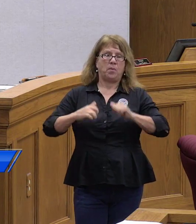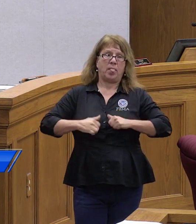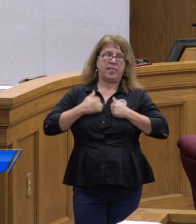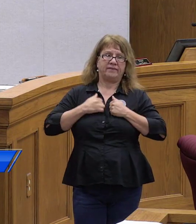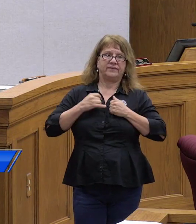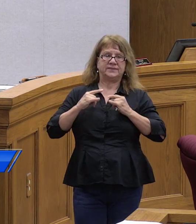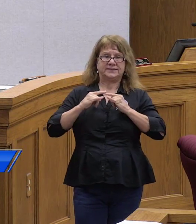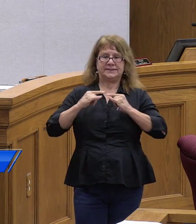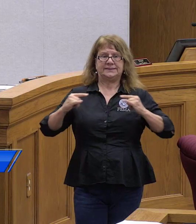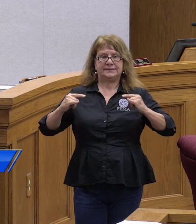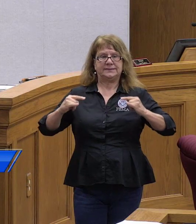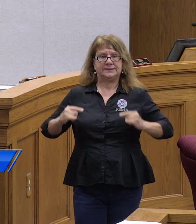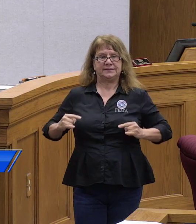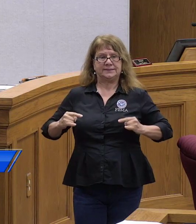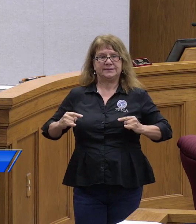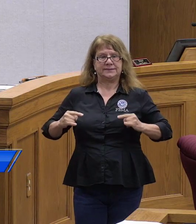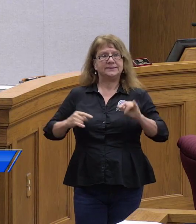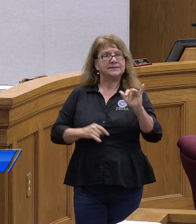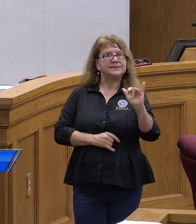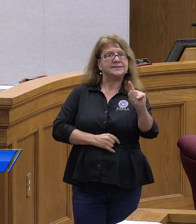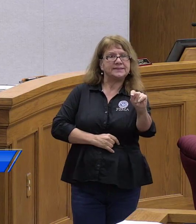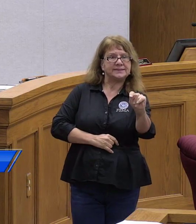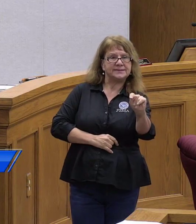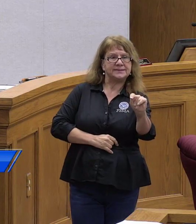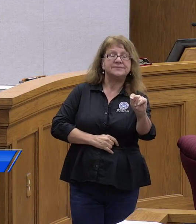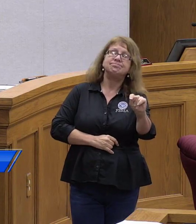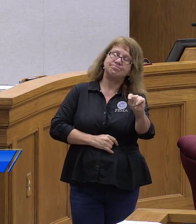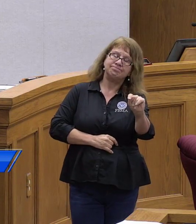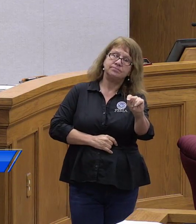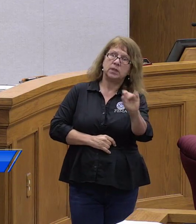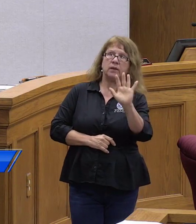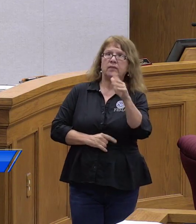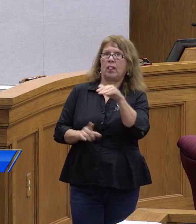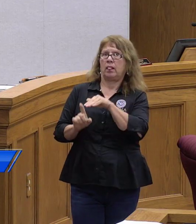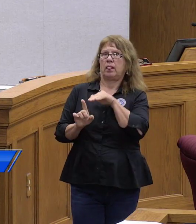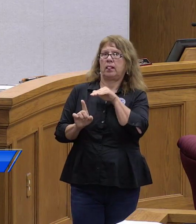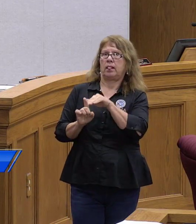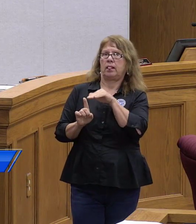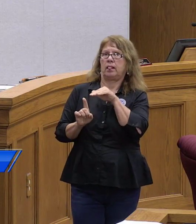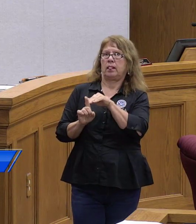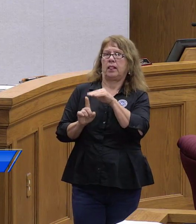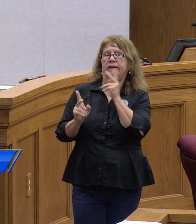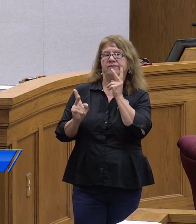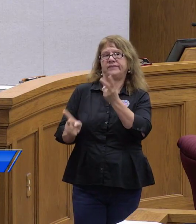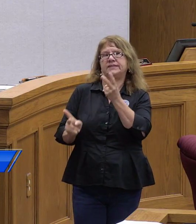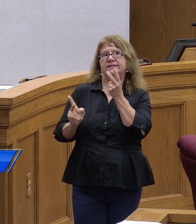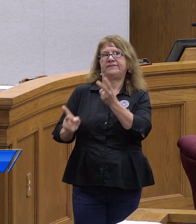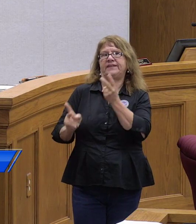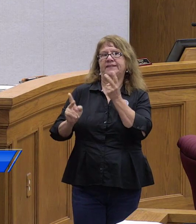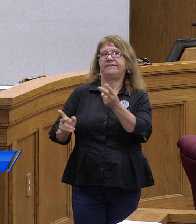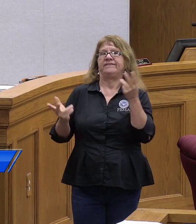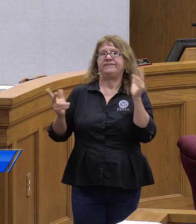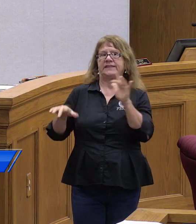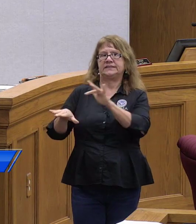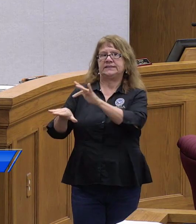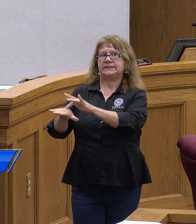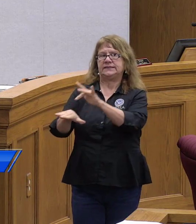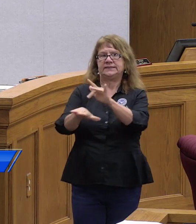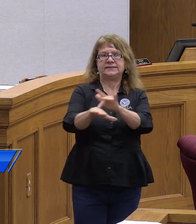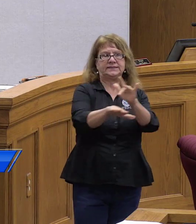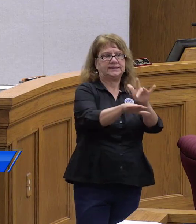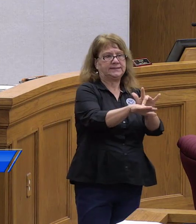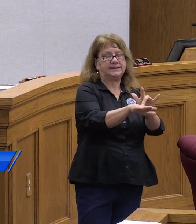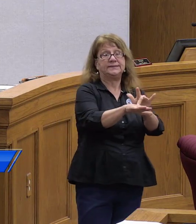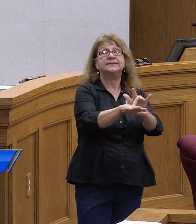tents. All I can tell you is we have made multiple visits to sites where people are